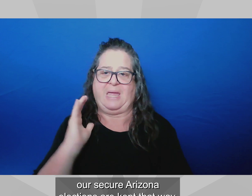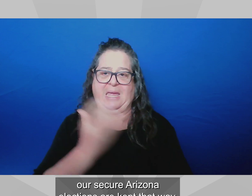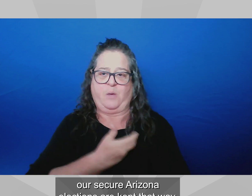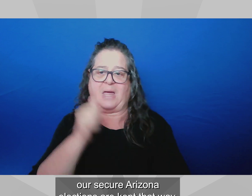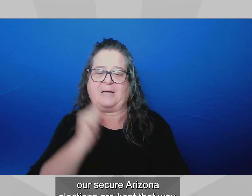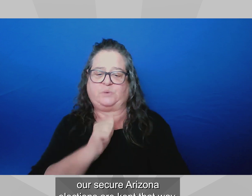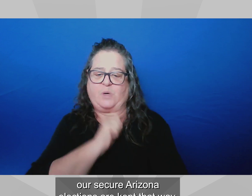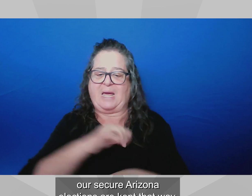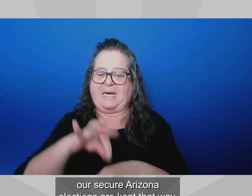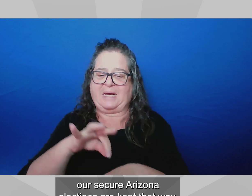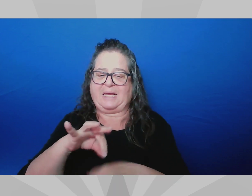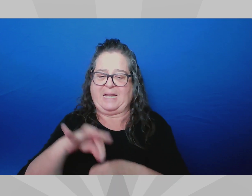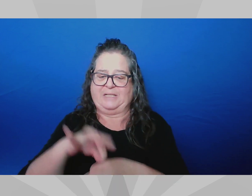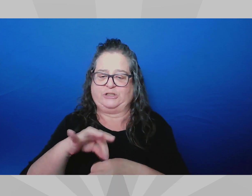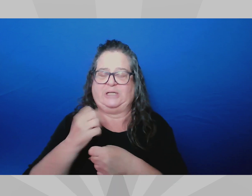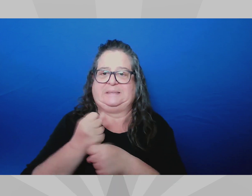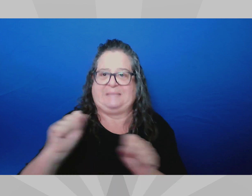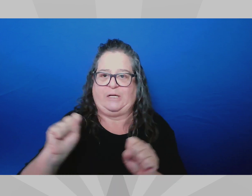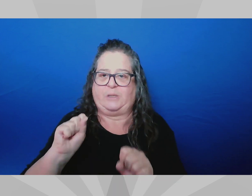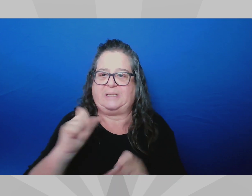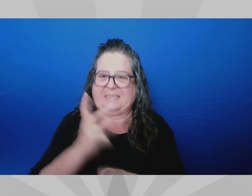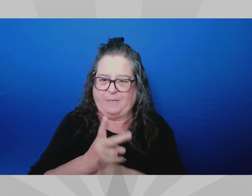elections are kept that way.